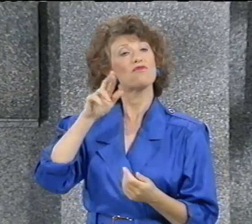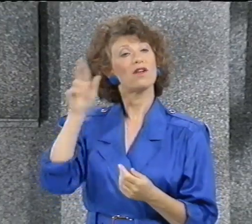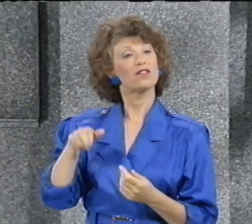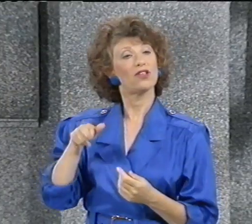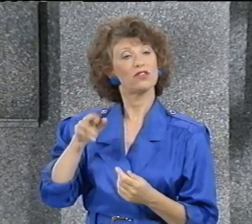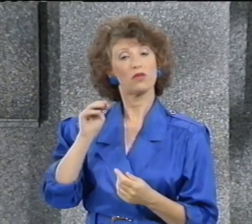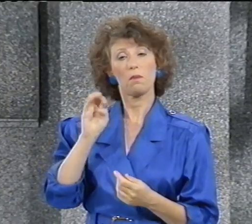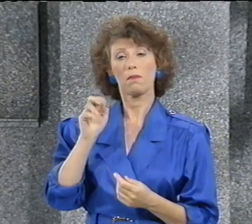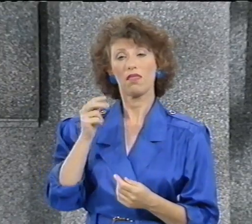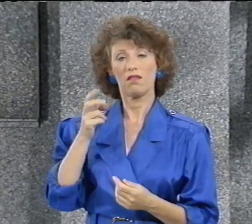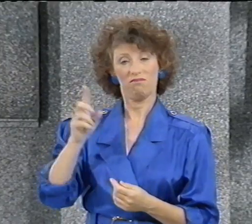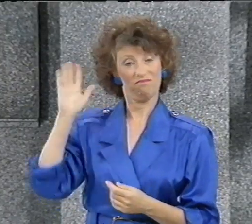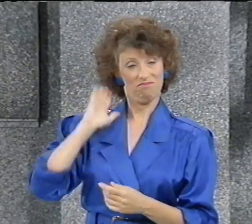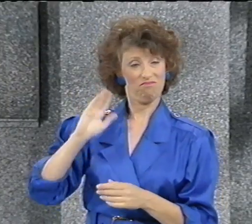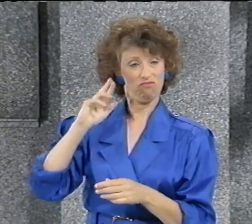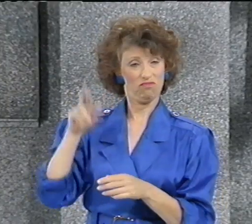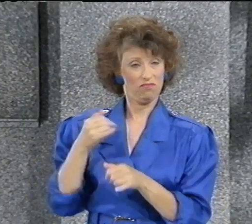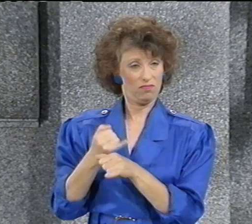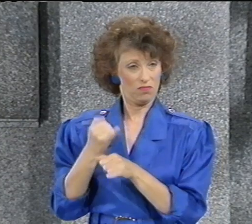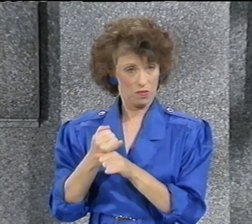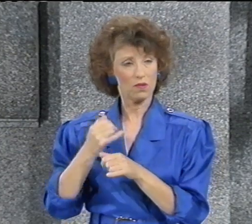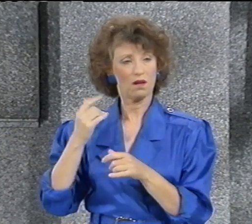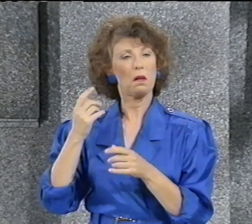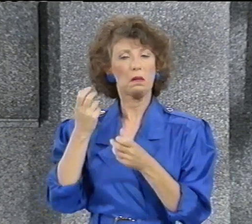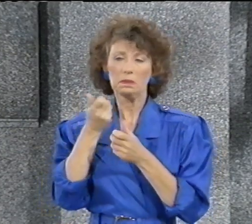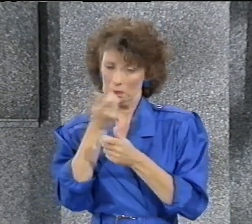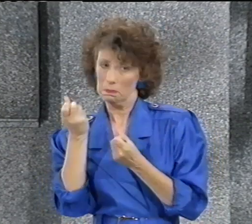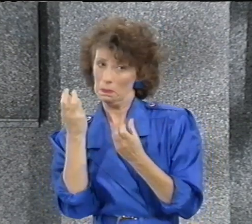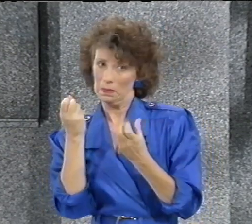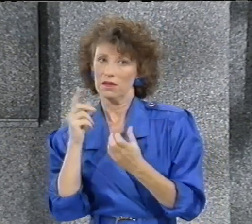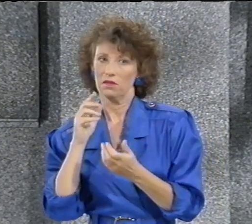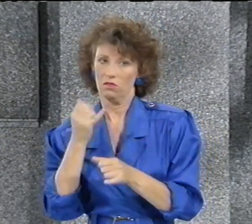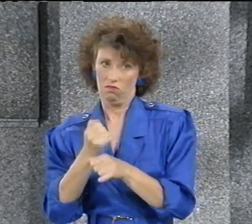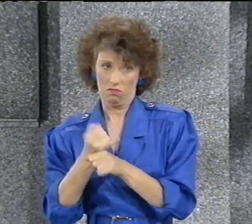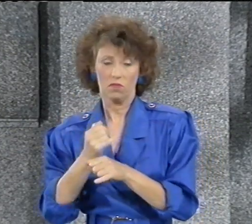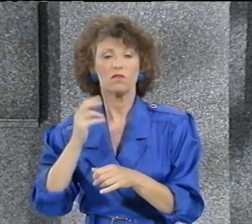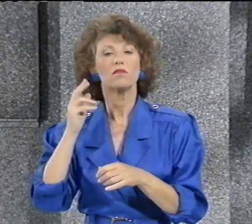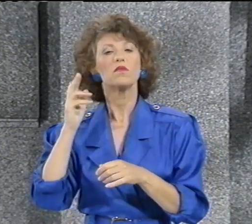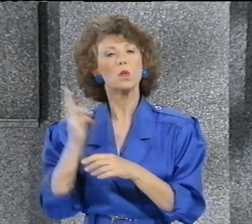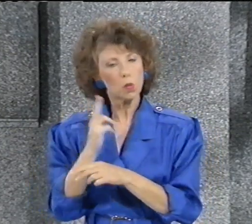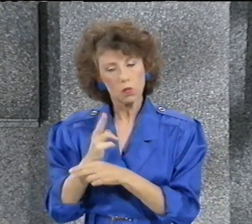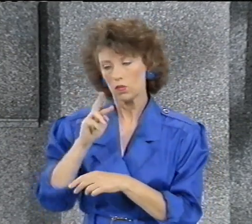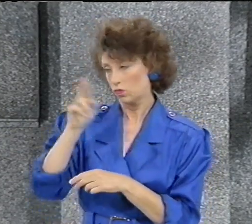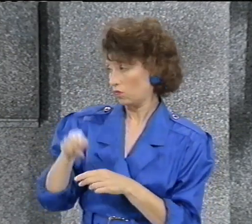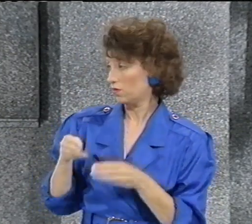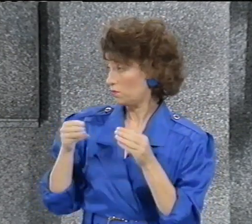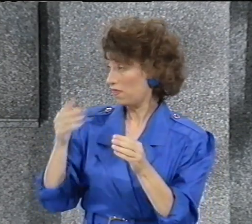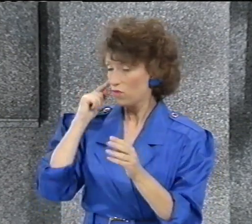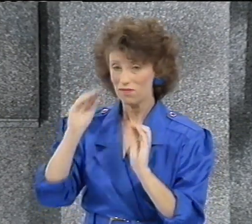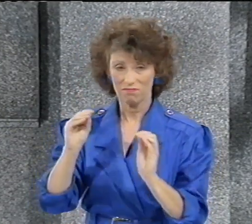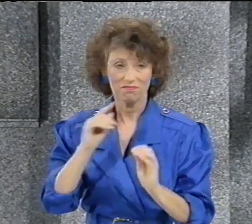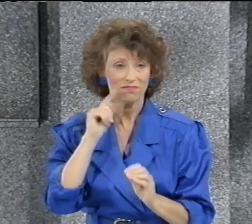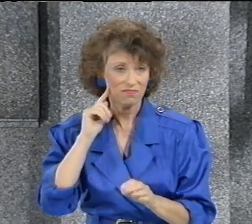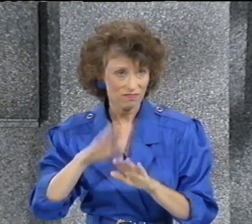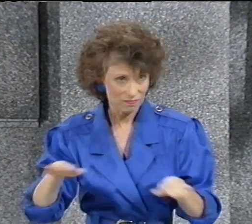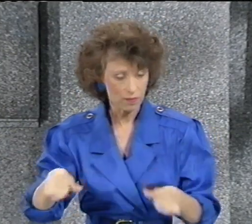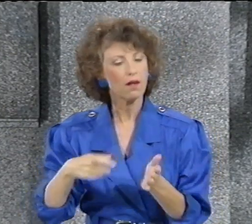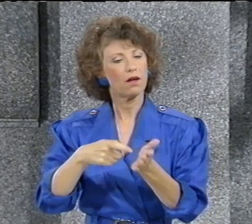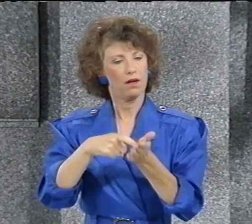The Rochester method that was used in schools for the deaf many years ago required teachers to talk and fingerspell at